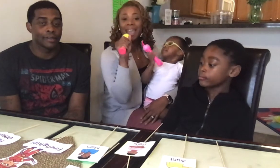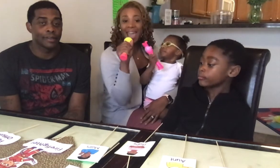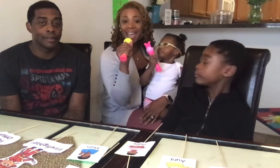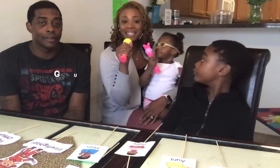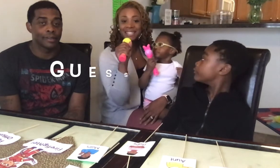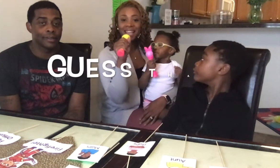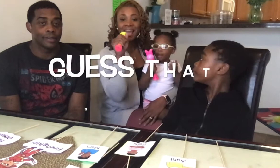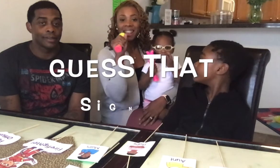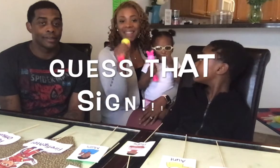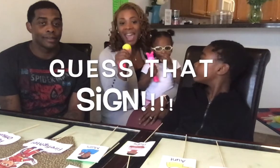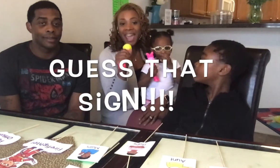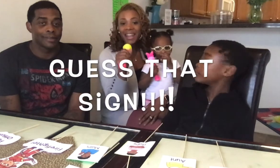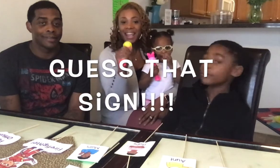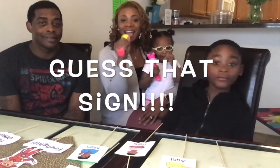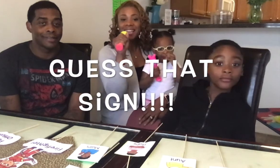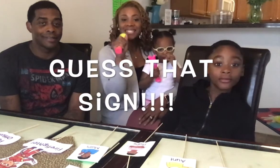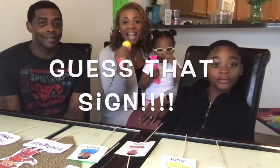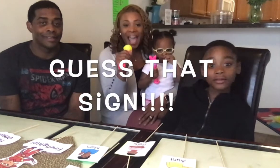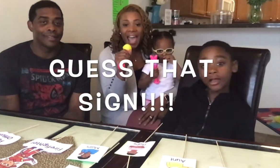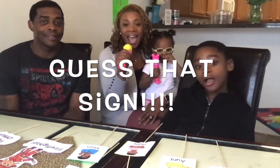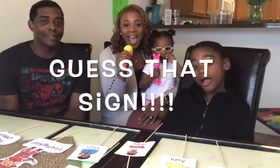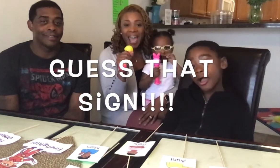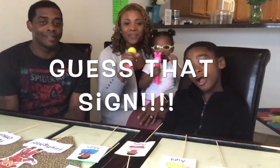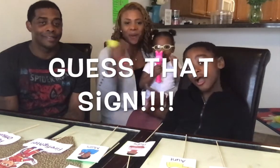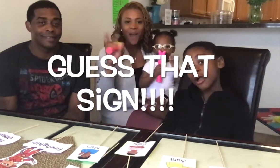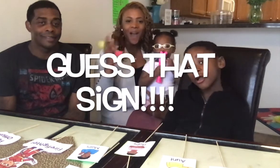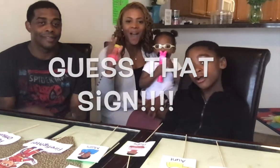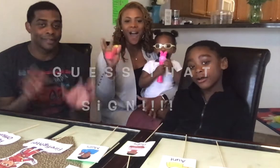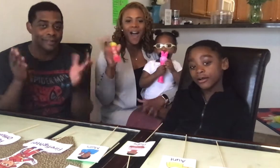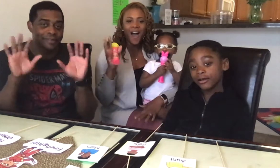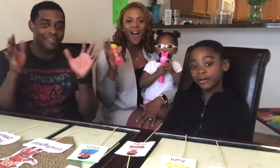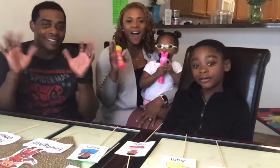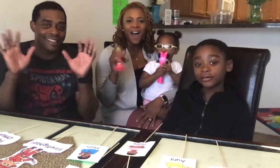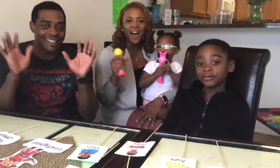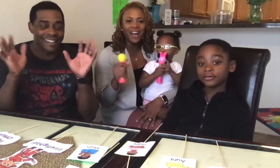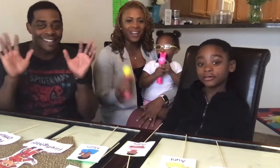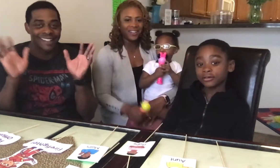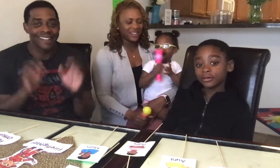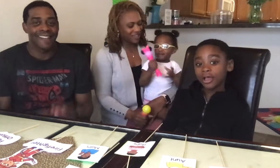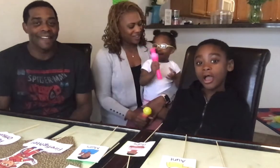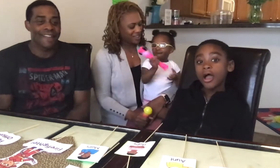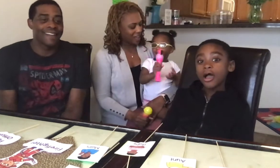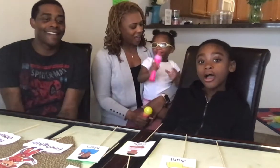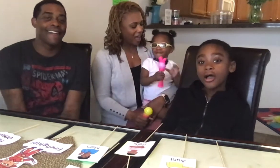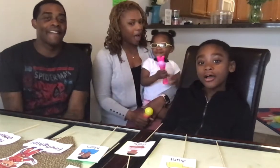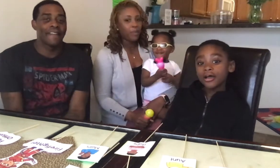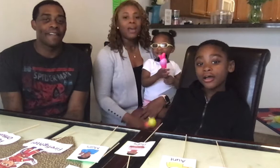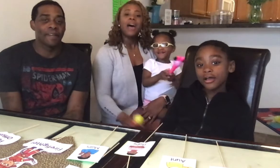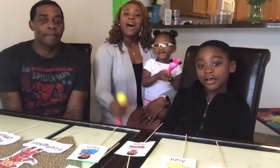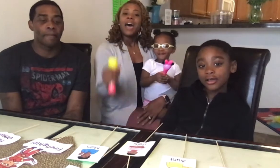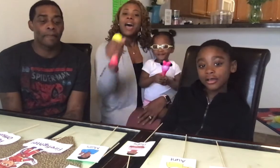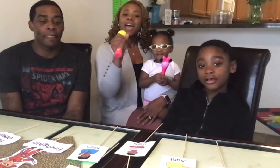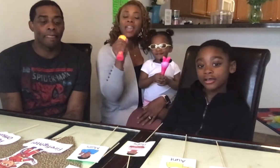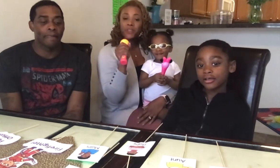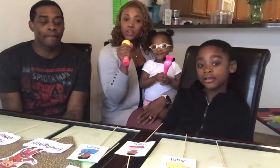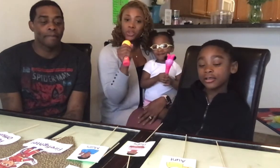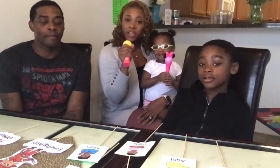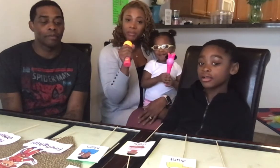Guess That Sign. Woo! Good job. If you're joining me for the